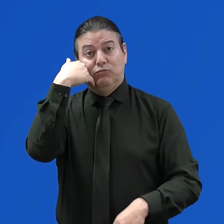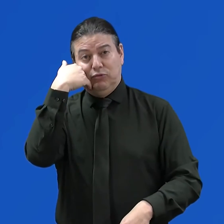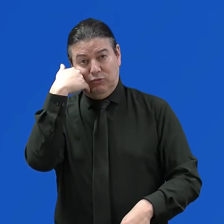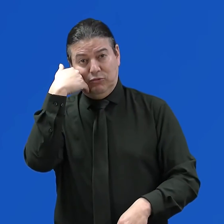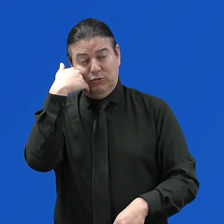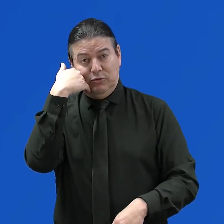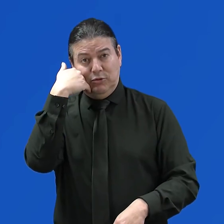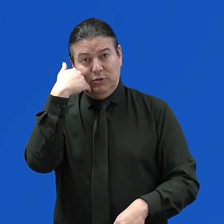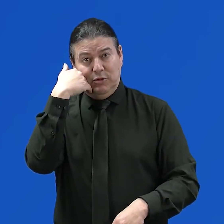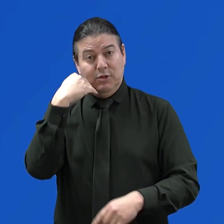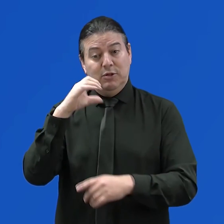fever,